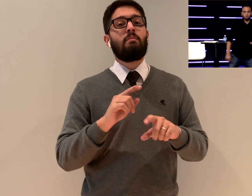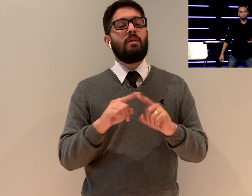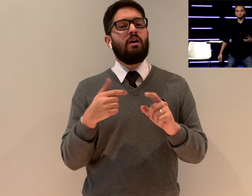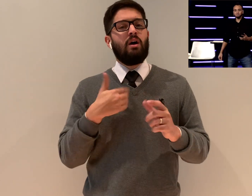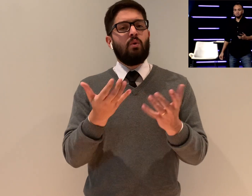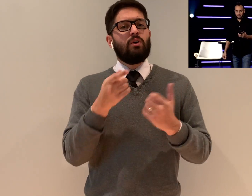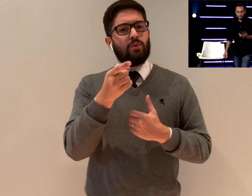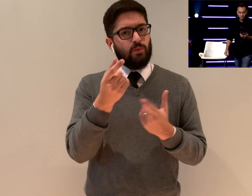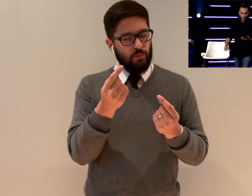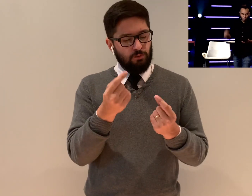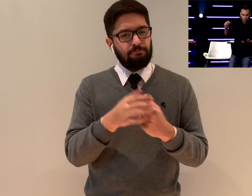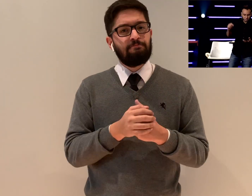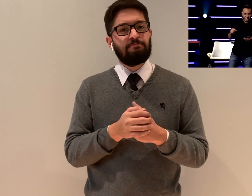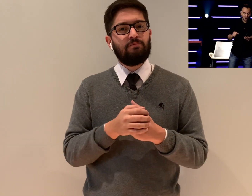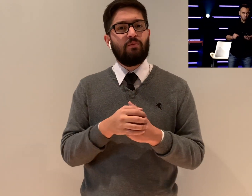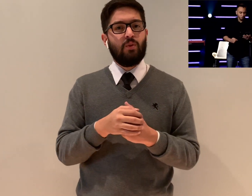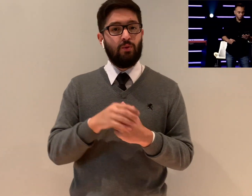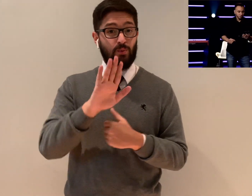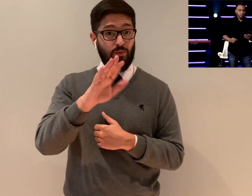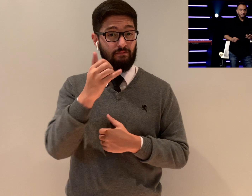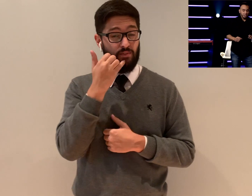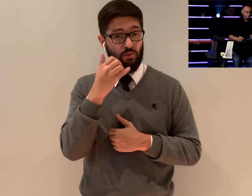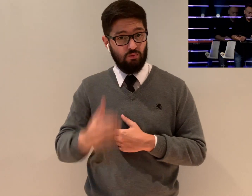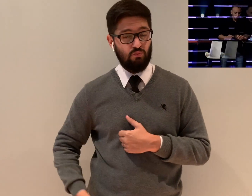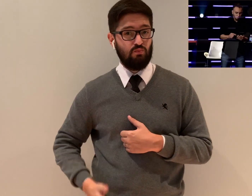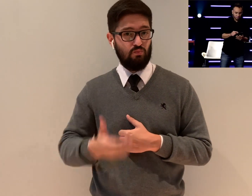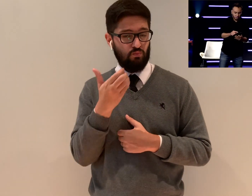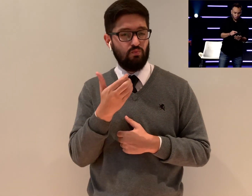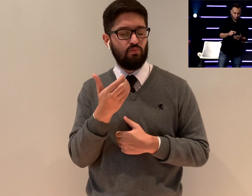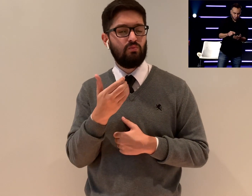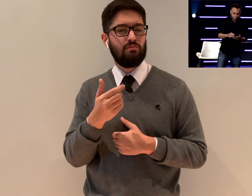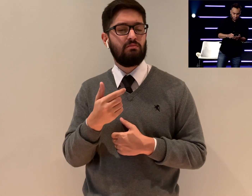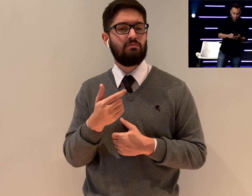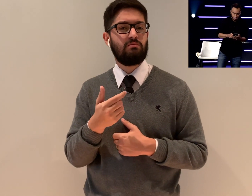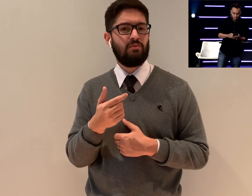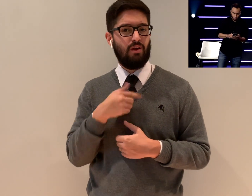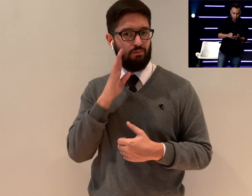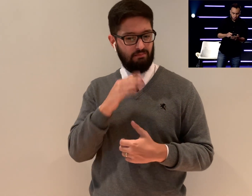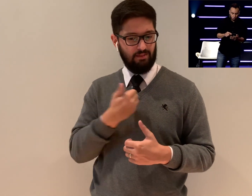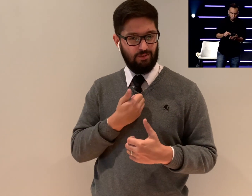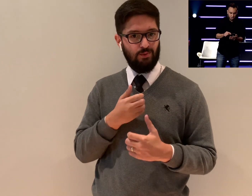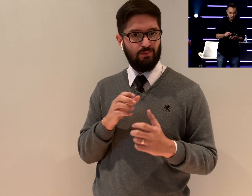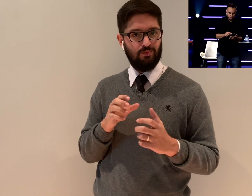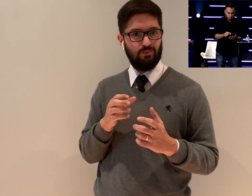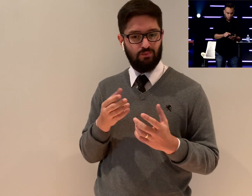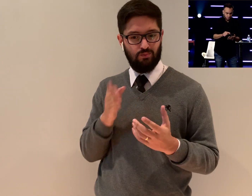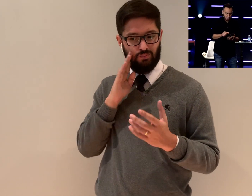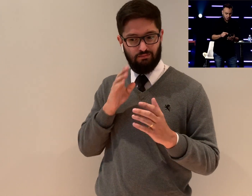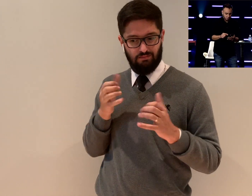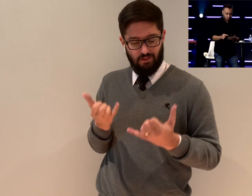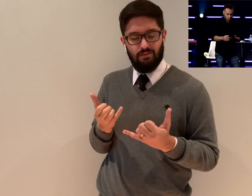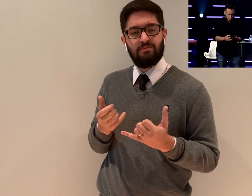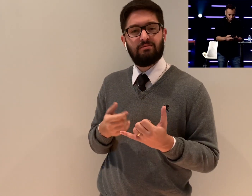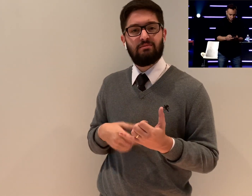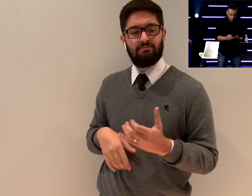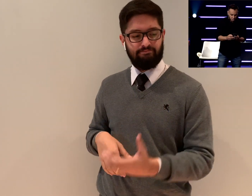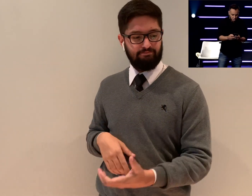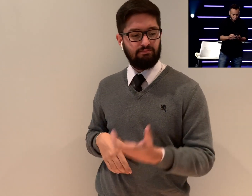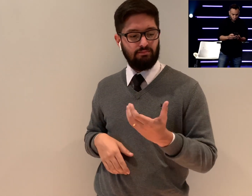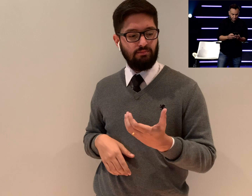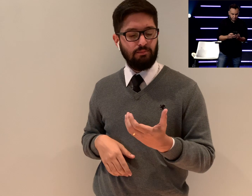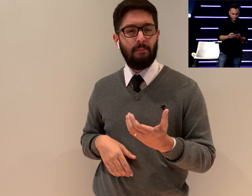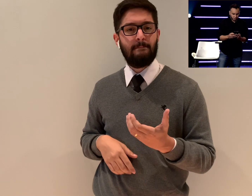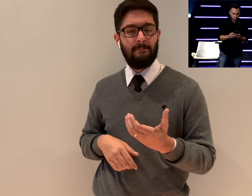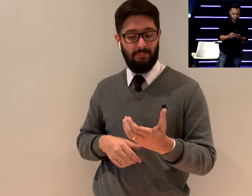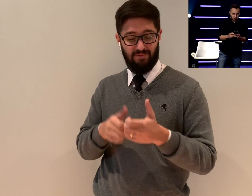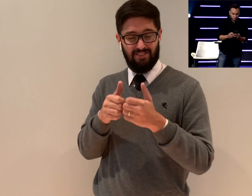you to do. I want you to take out your phone, and I'm going to do it myself. And we're going to go here. Okay, got a lot of... And